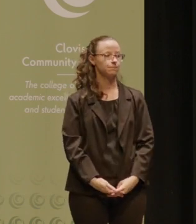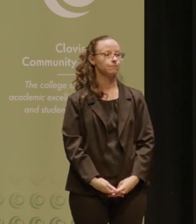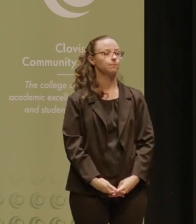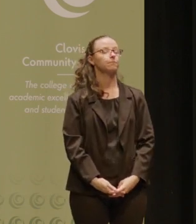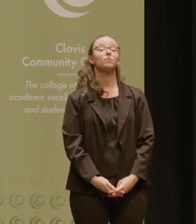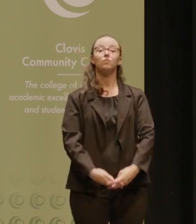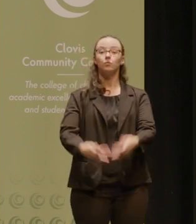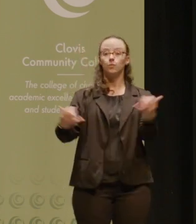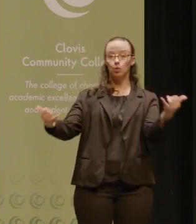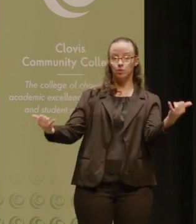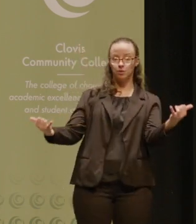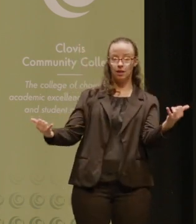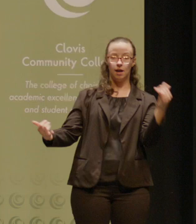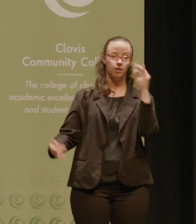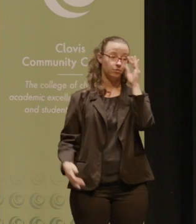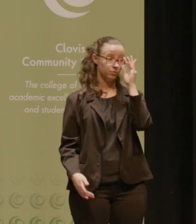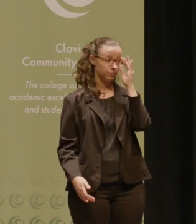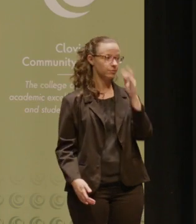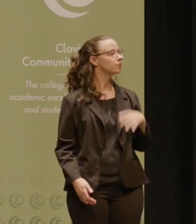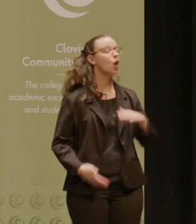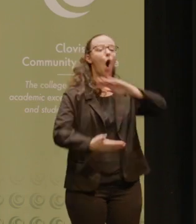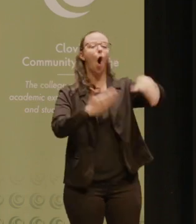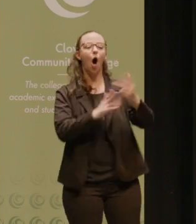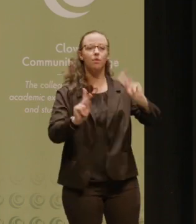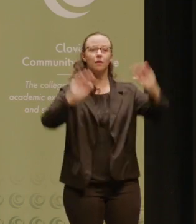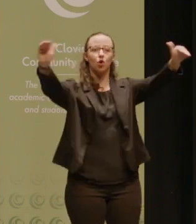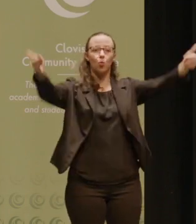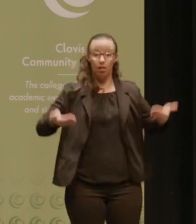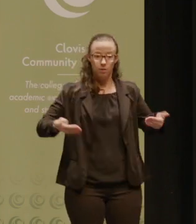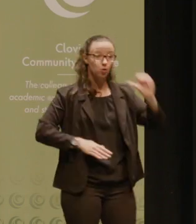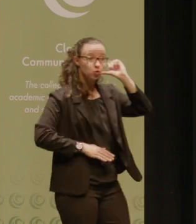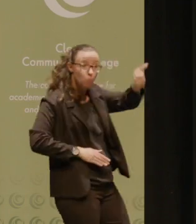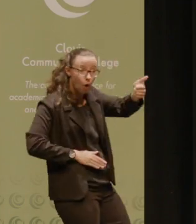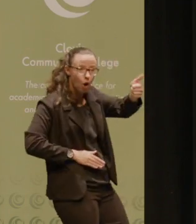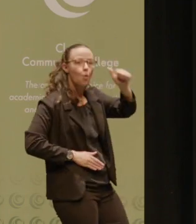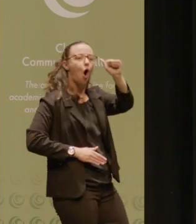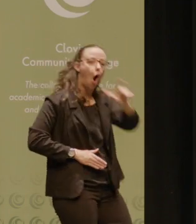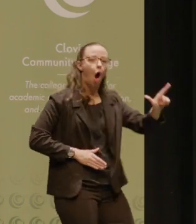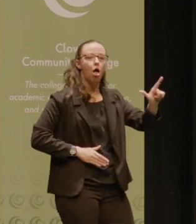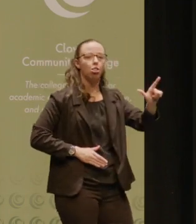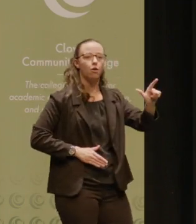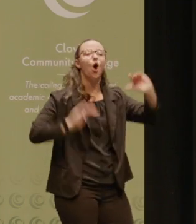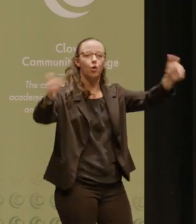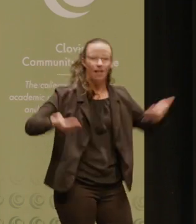So today, all are welcome. Tomorrow, all are welcome.